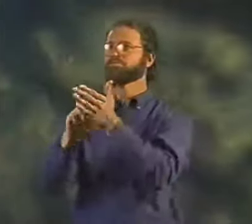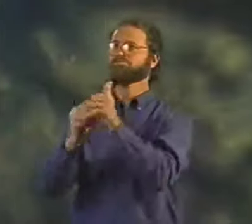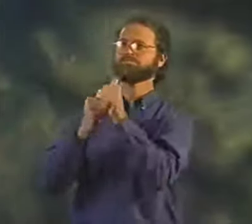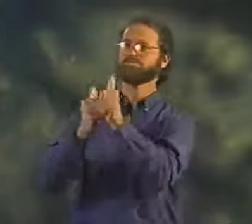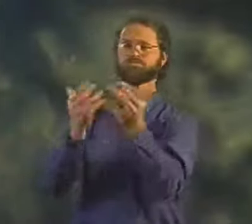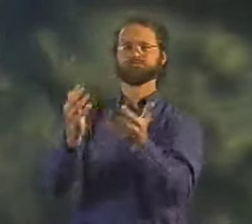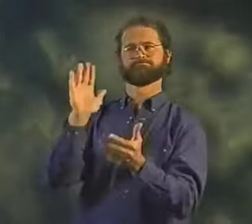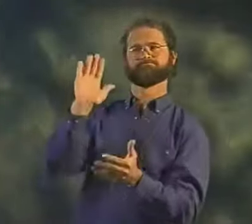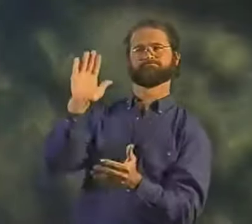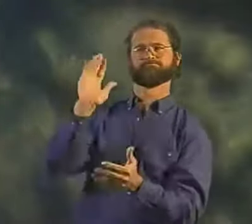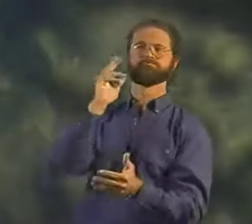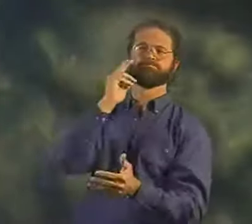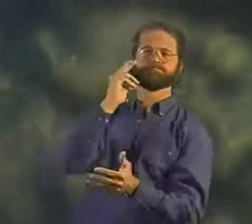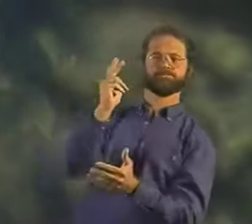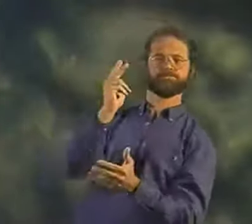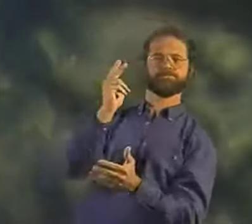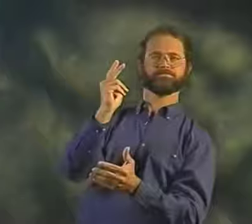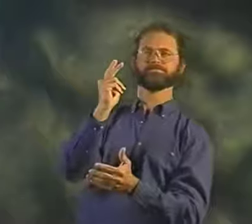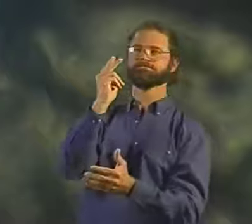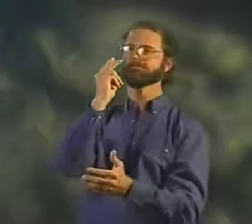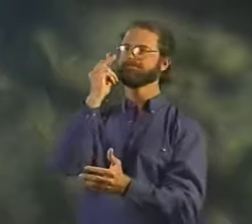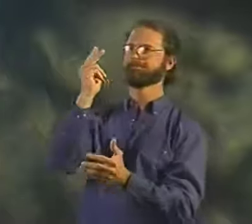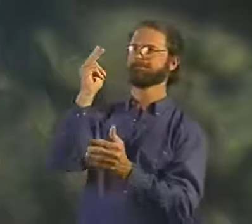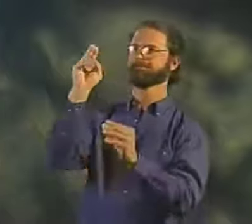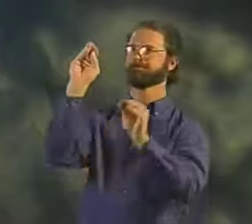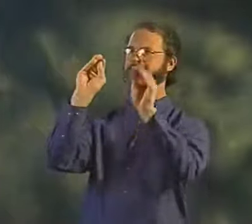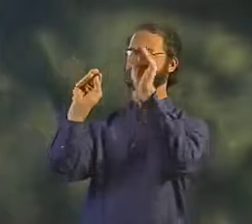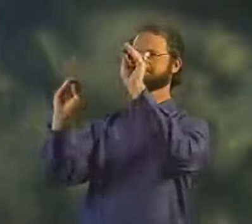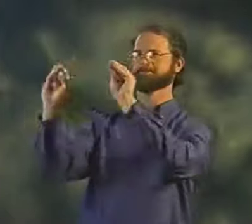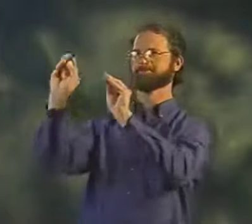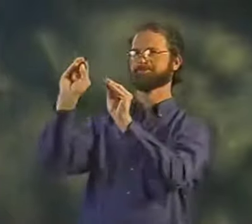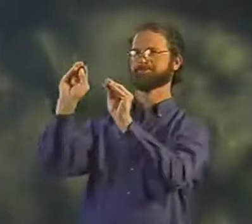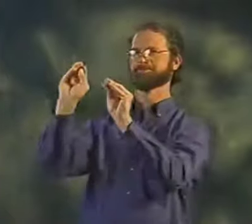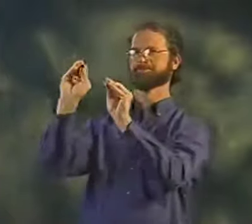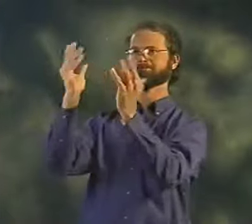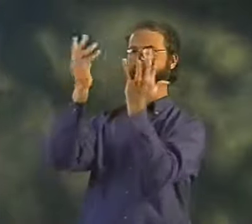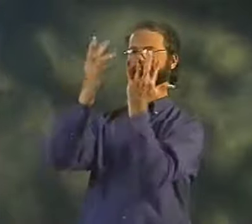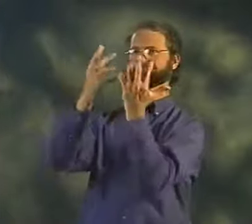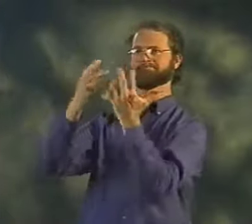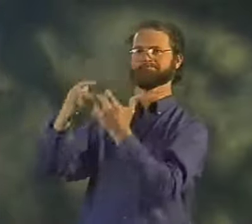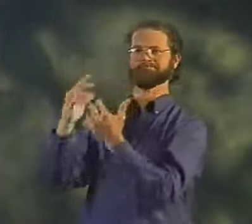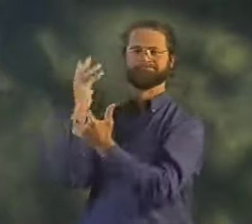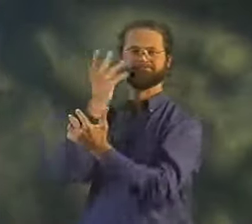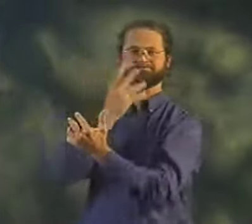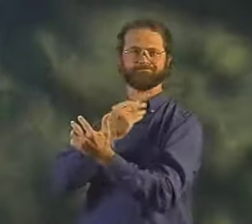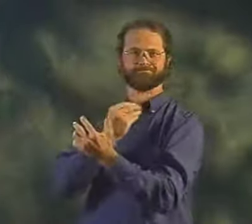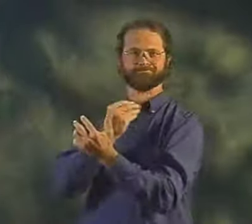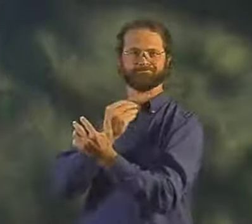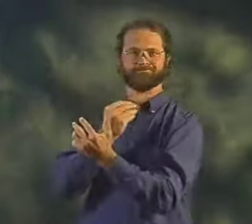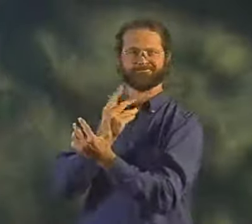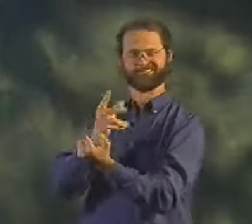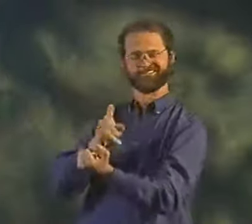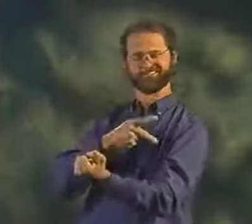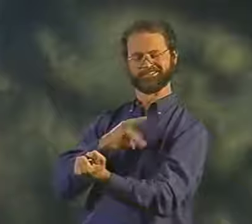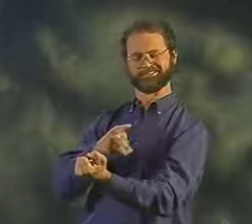but refers instead to the poetics of visual language. We see how elements combine to create expressions of